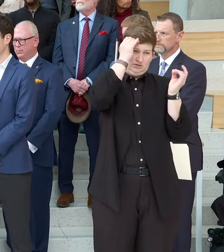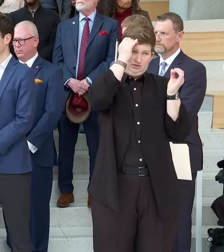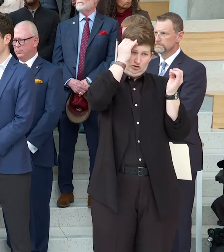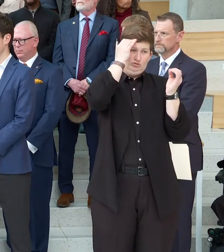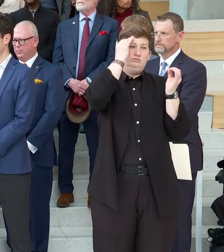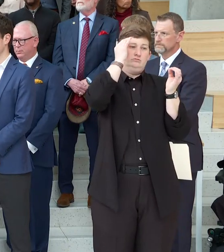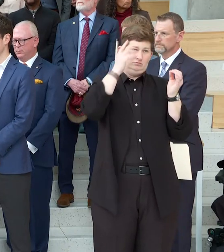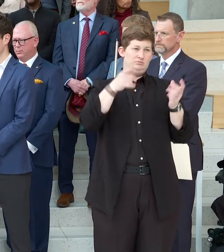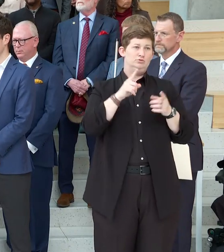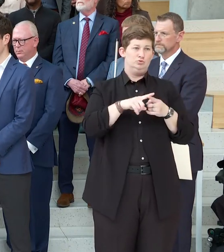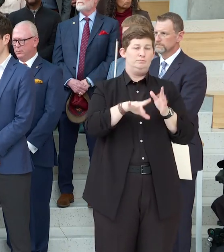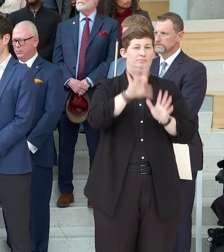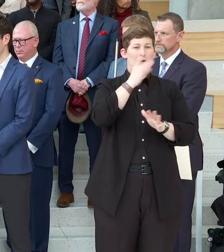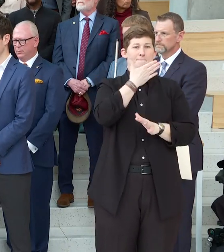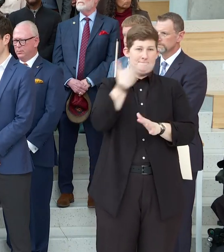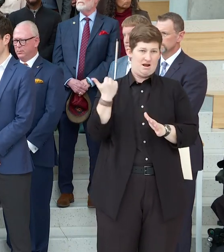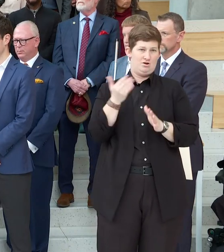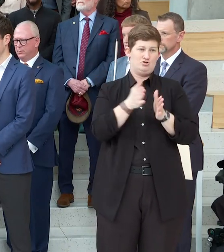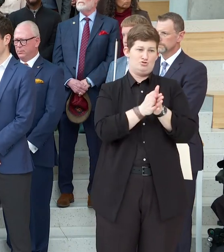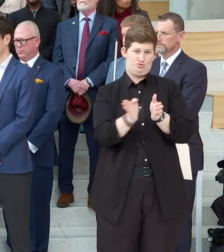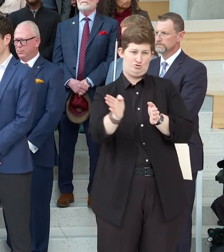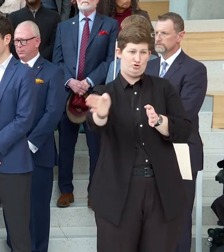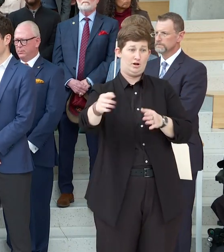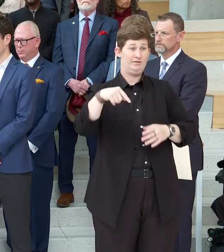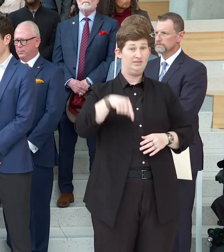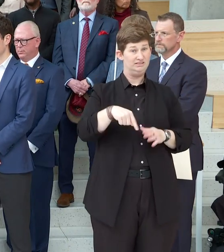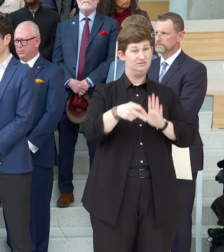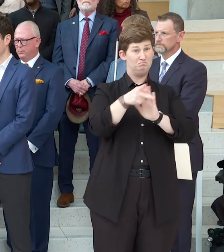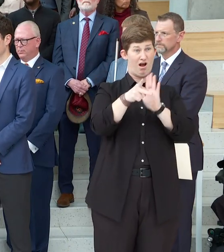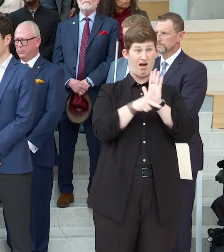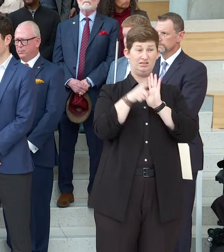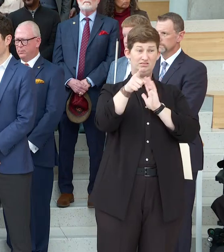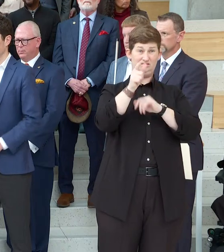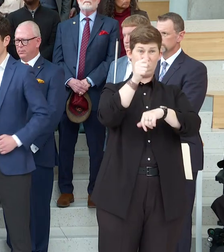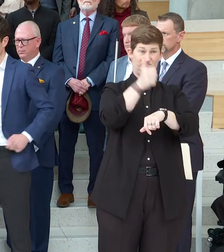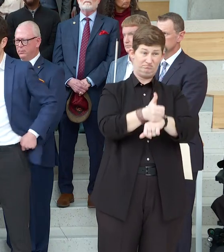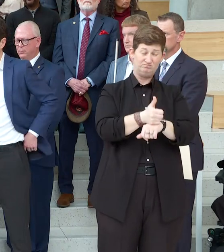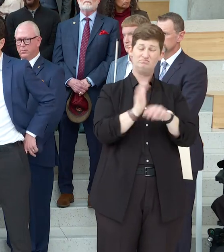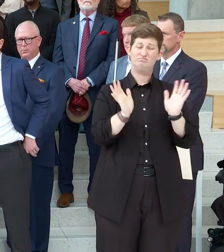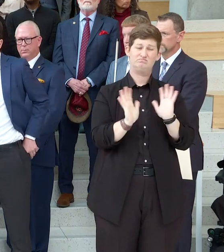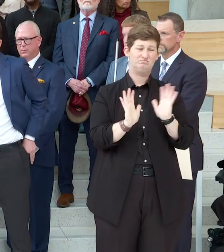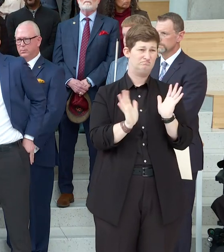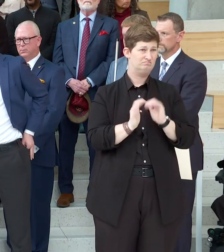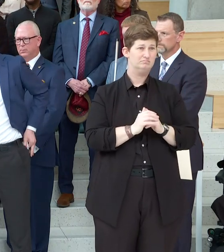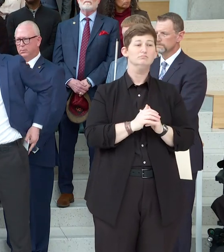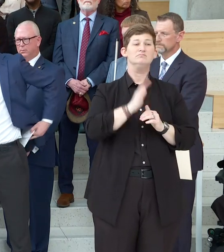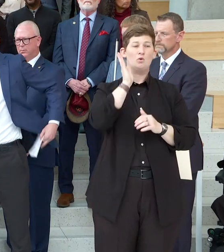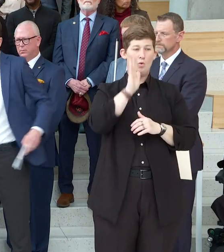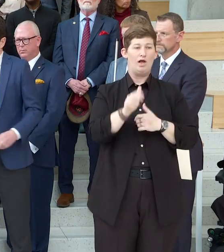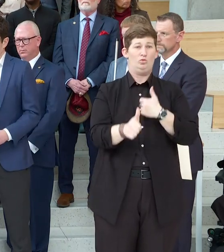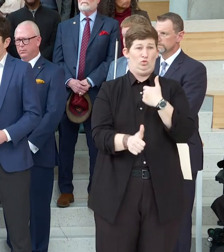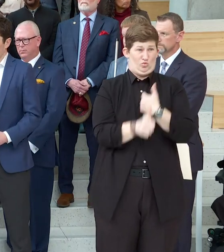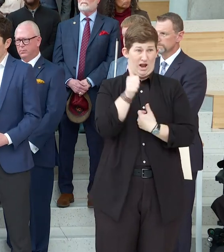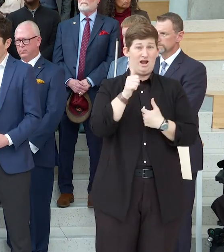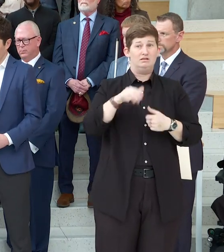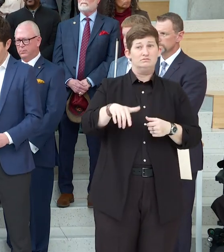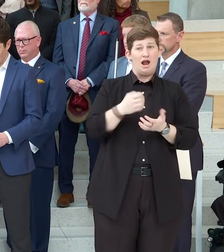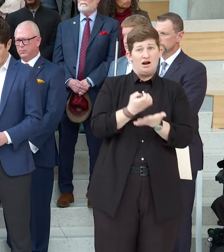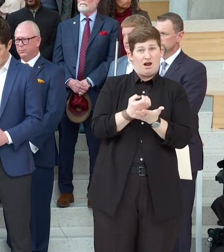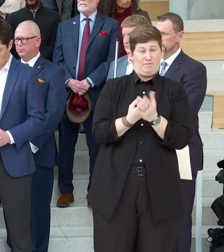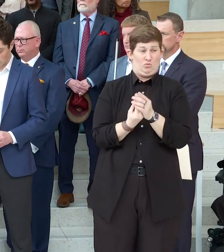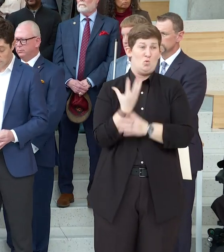this ordinance, as written, represents a considerable threat to the economic growth and revitalization of our region. Thank